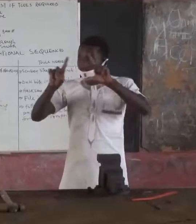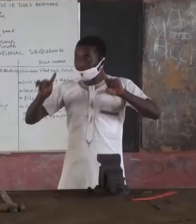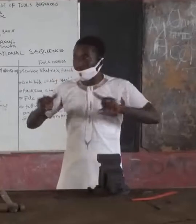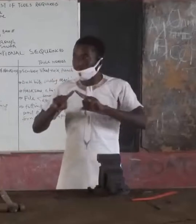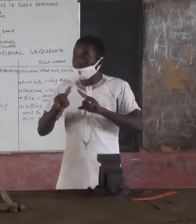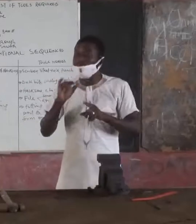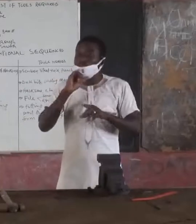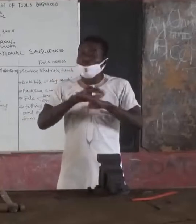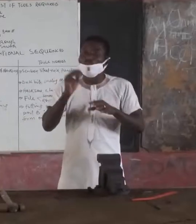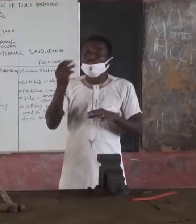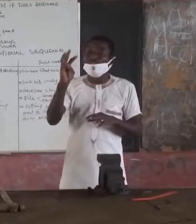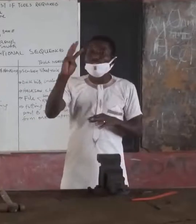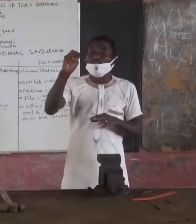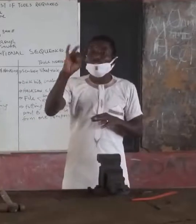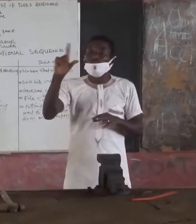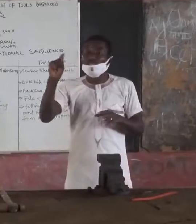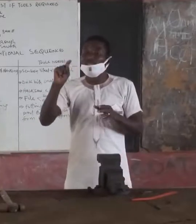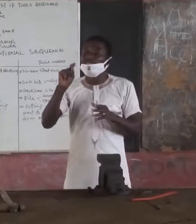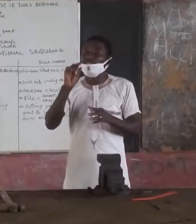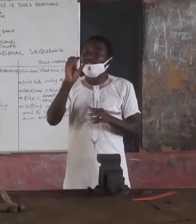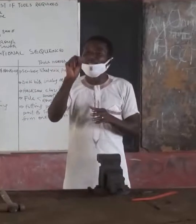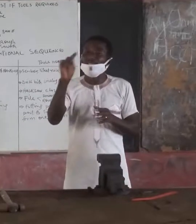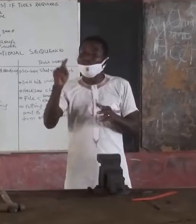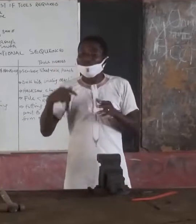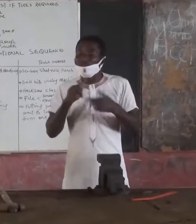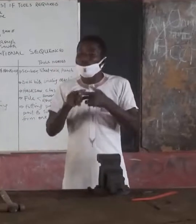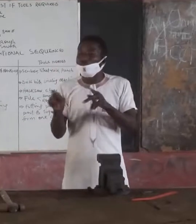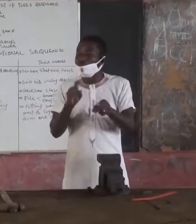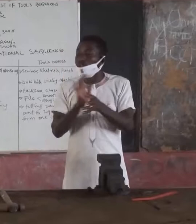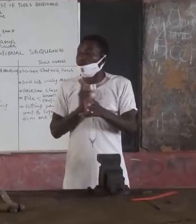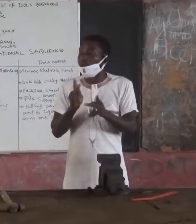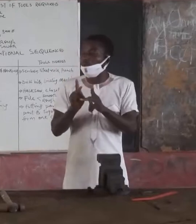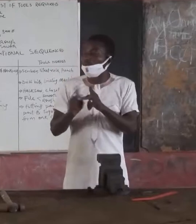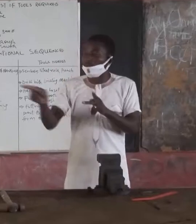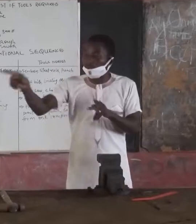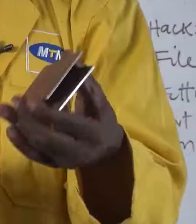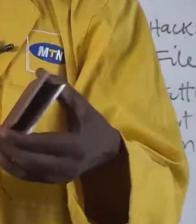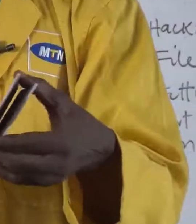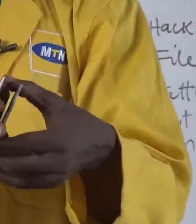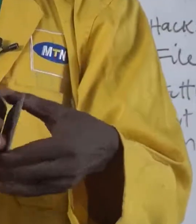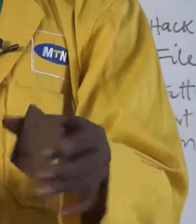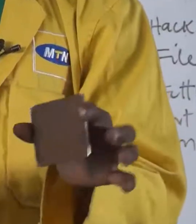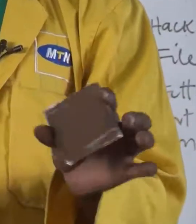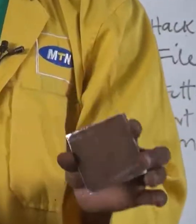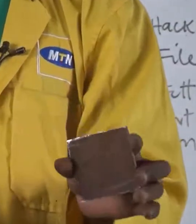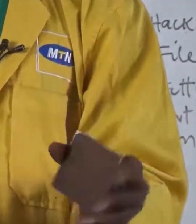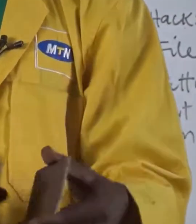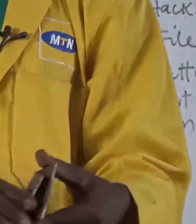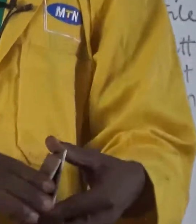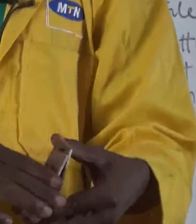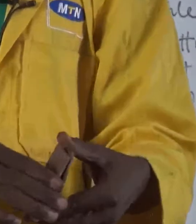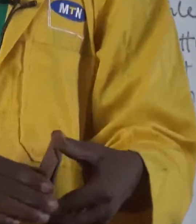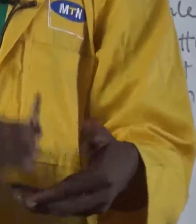the mild steel plate we are to perform our practicals on with it. But for those who are seeing this for the first time,